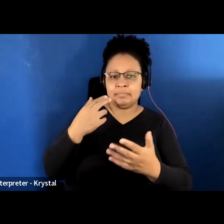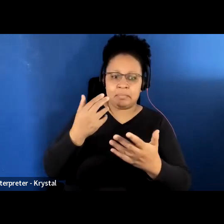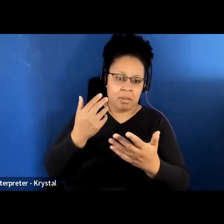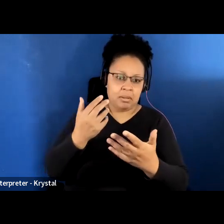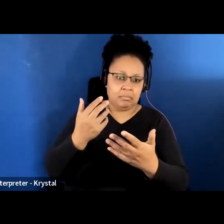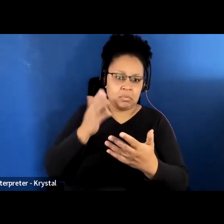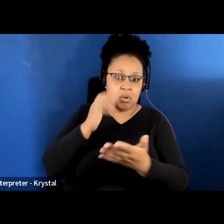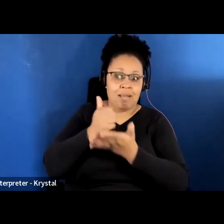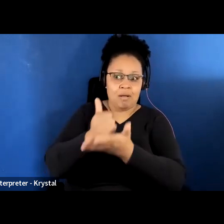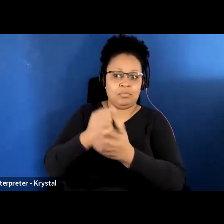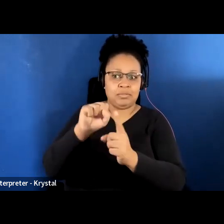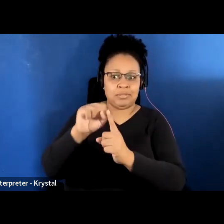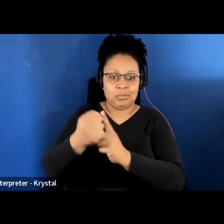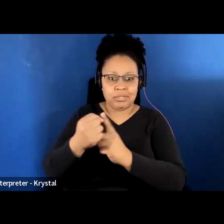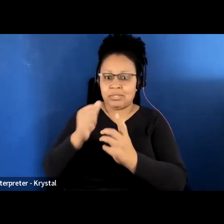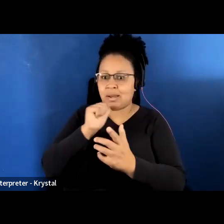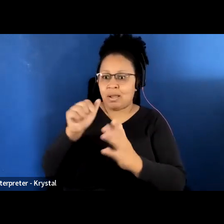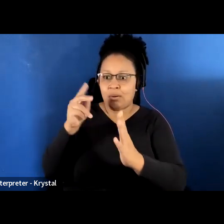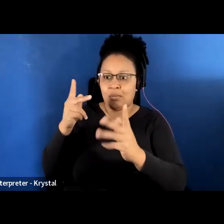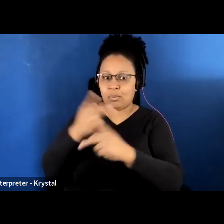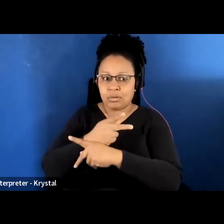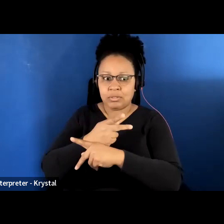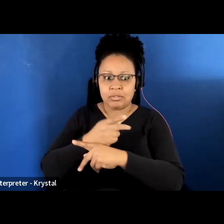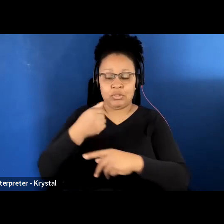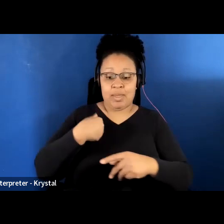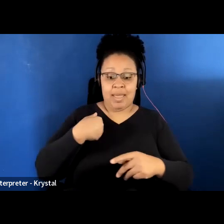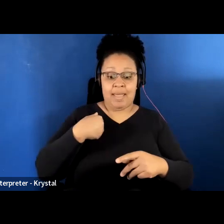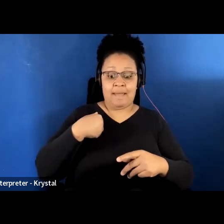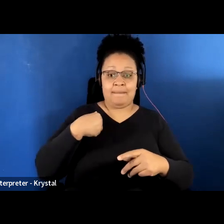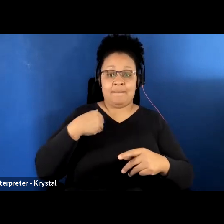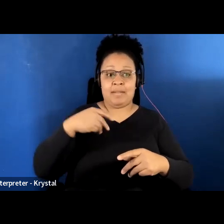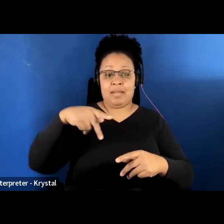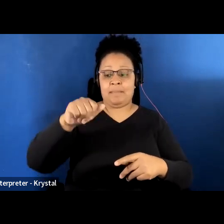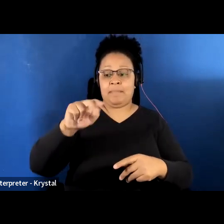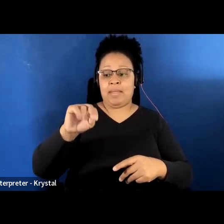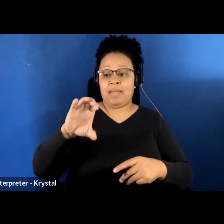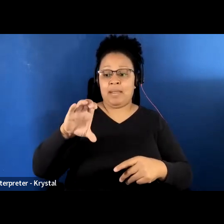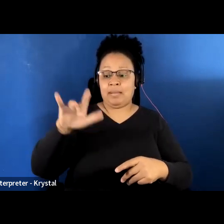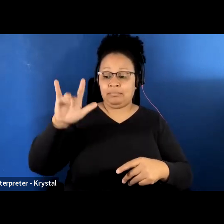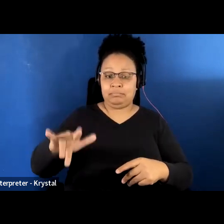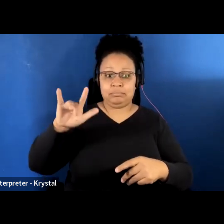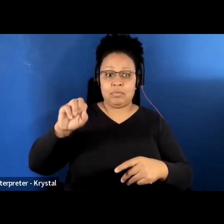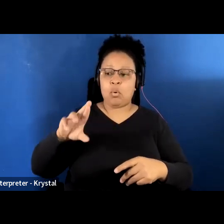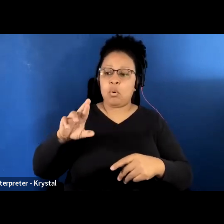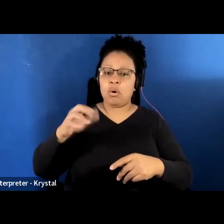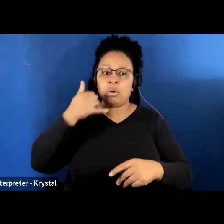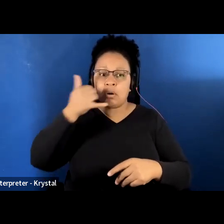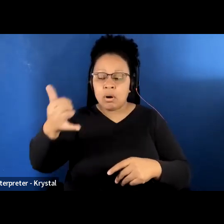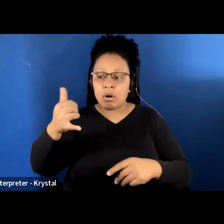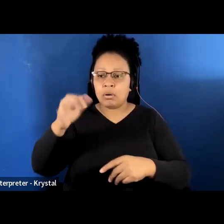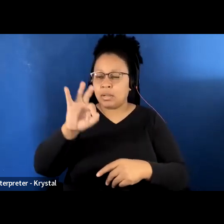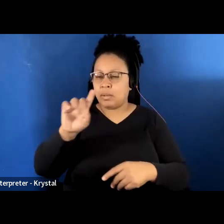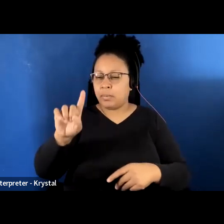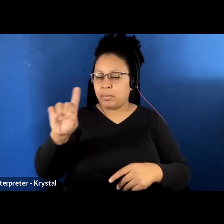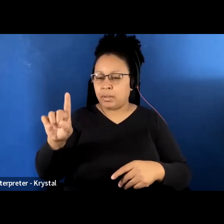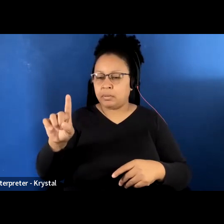Do you use a panic button? Do you call 911? We'll talk about whether you call them or not in a little bit and how that might